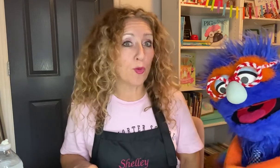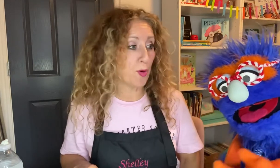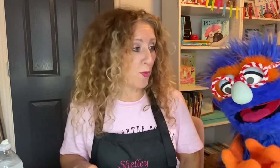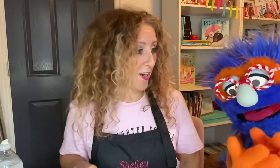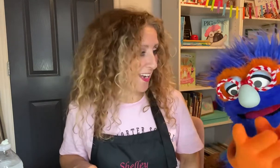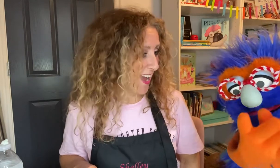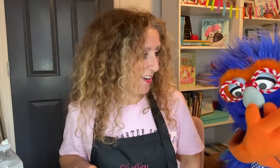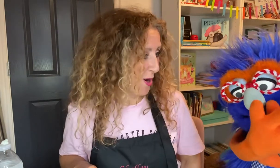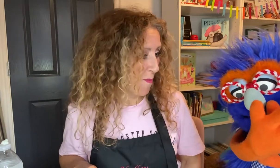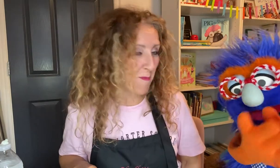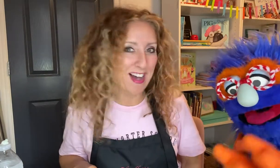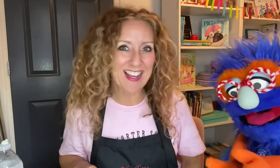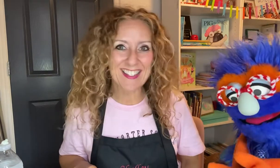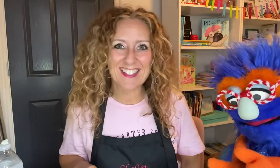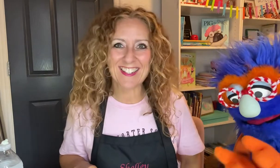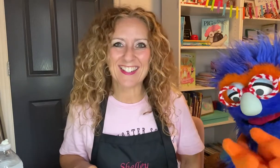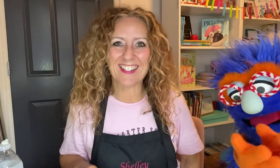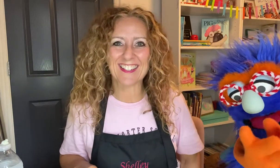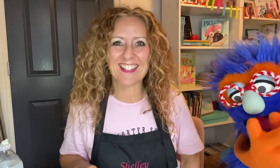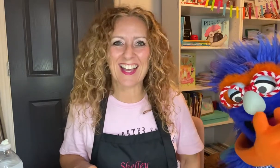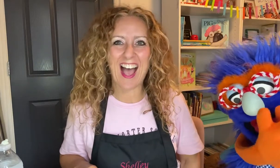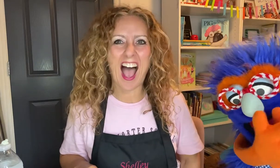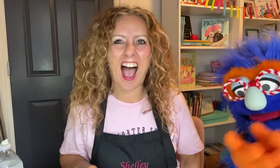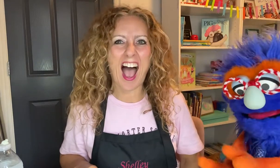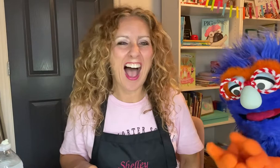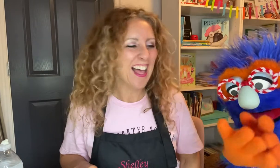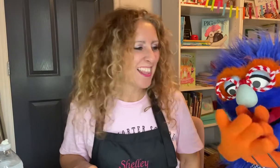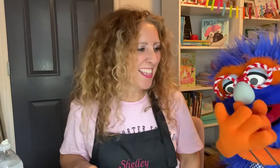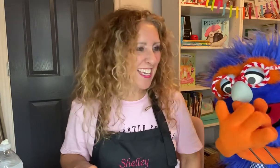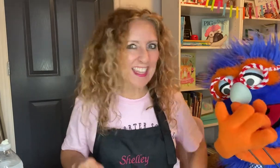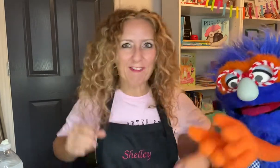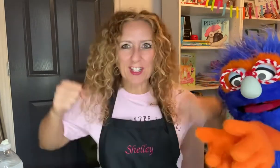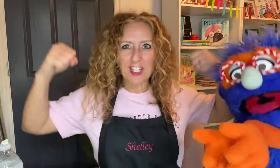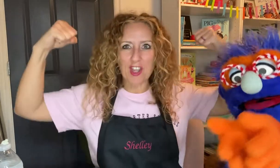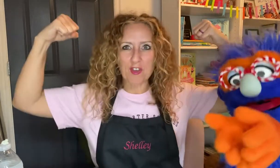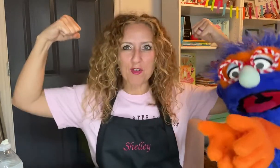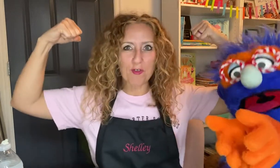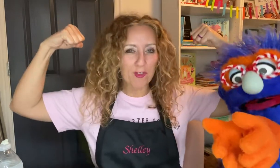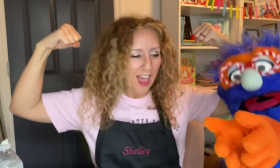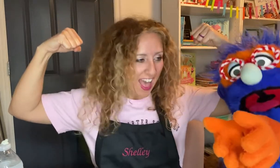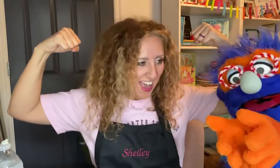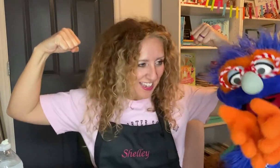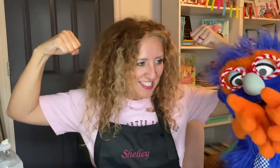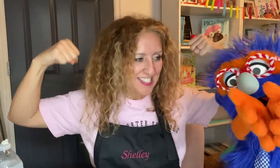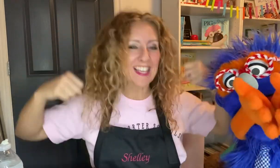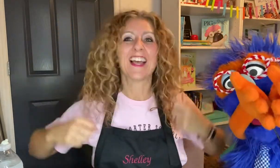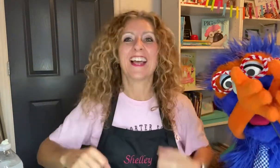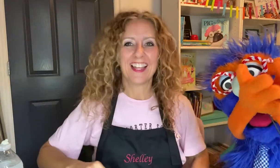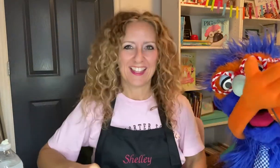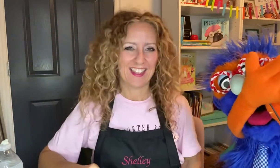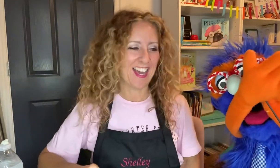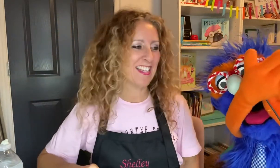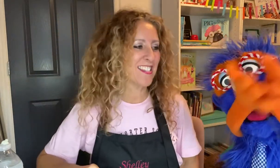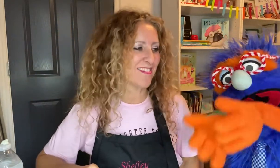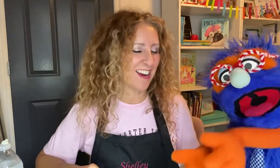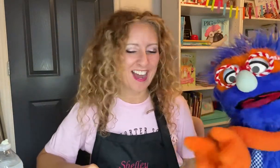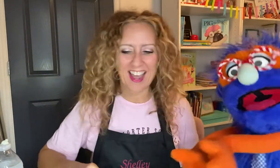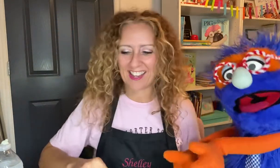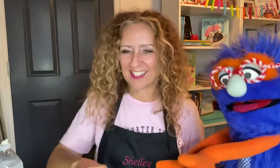you've been working out your muscles. Look at that friends. Can you flex? That's right. Good